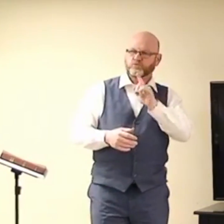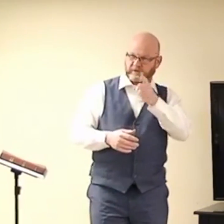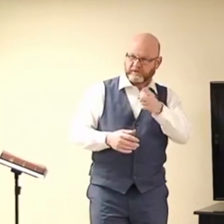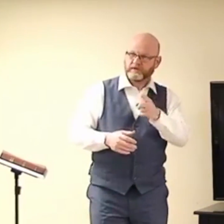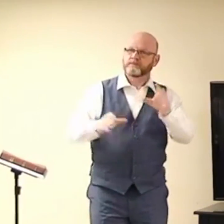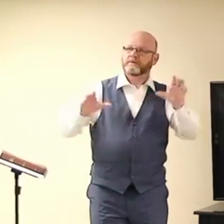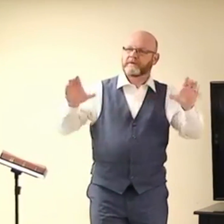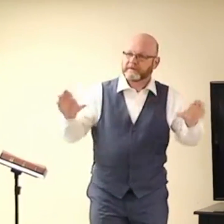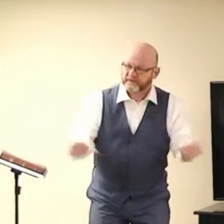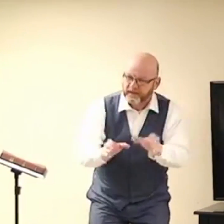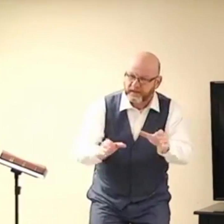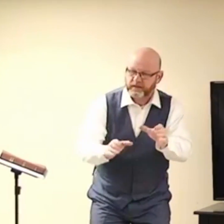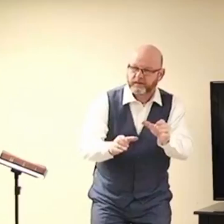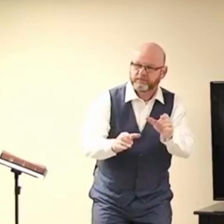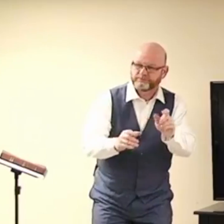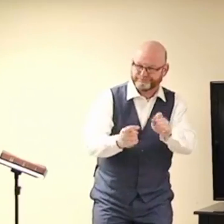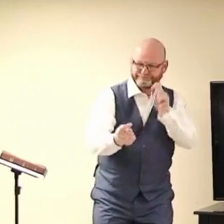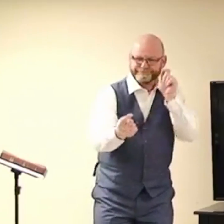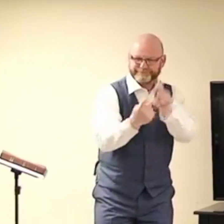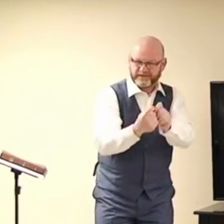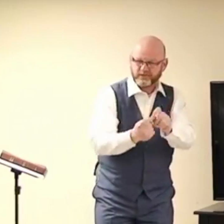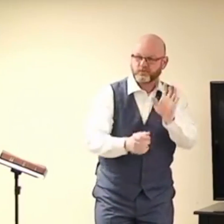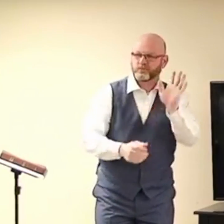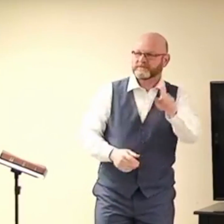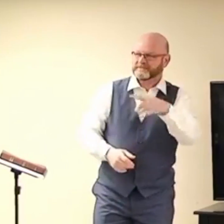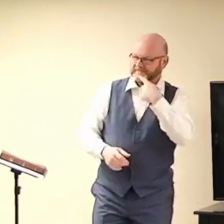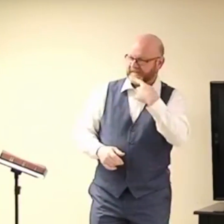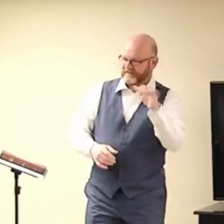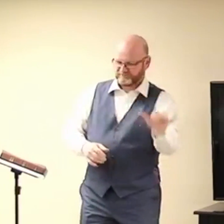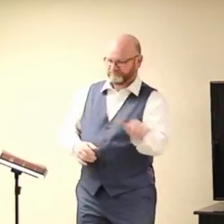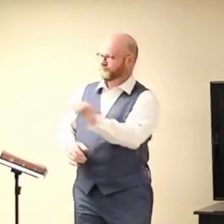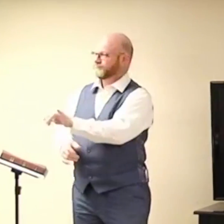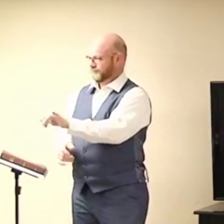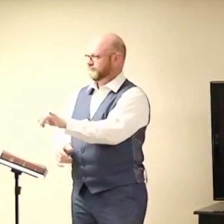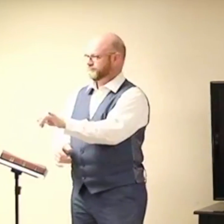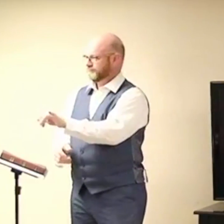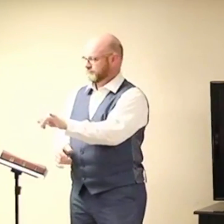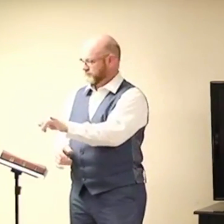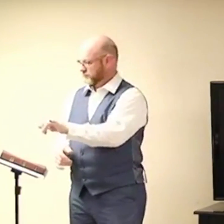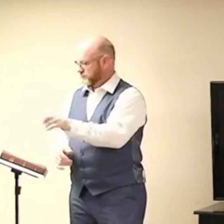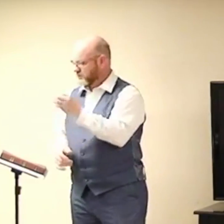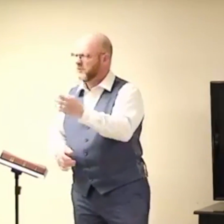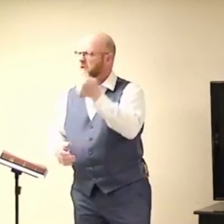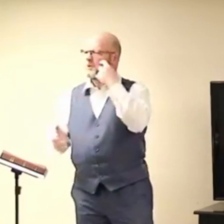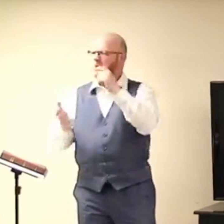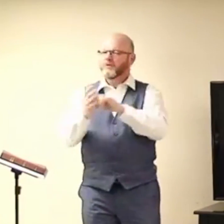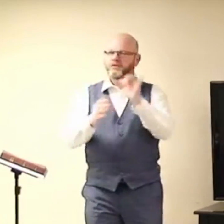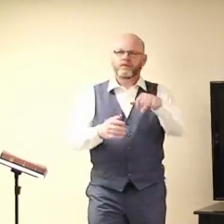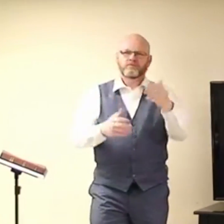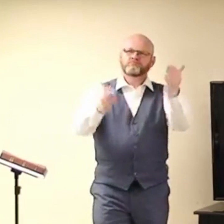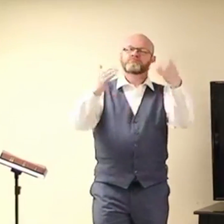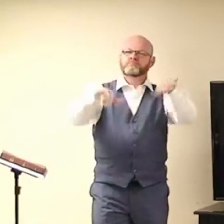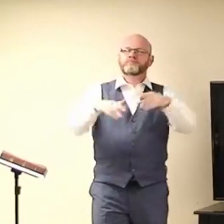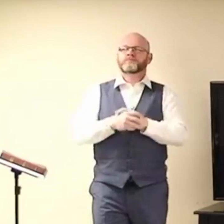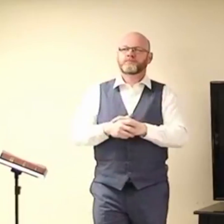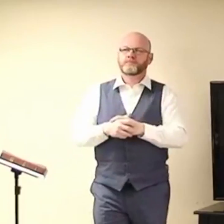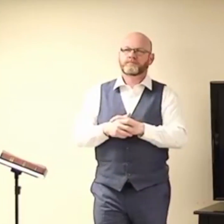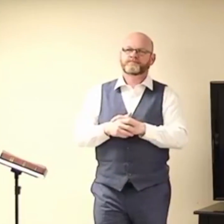he really followed through specifically with the things that he said he would do.